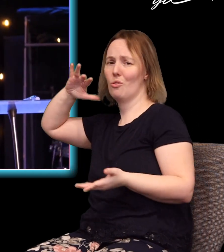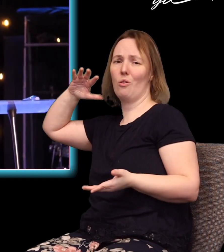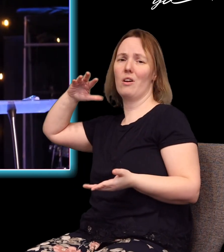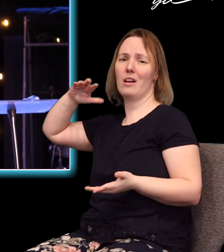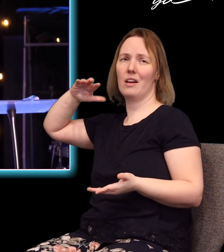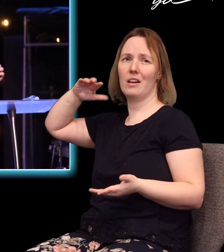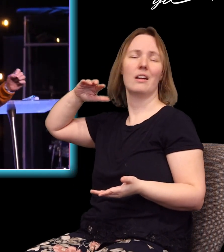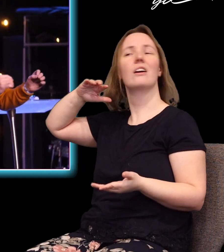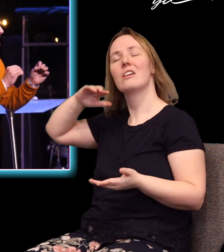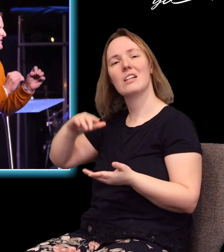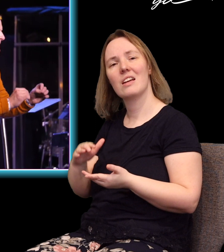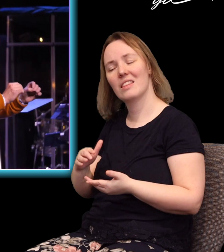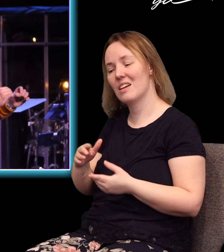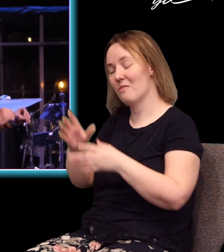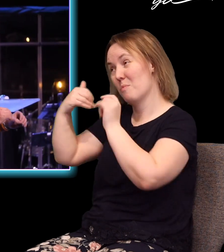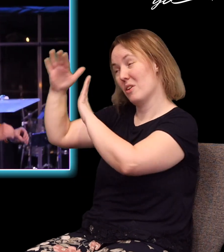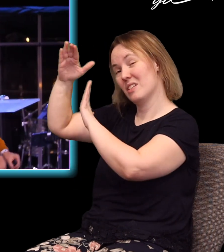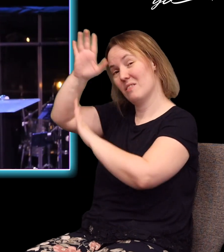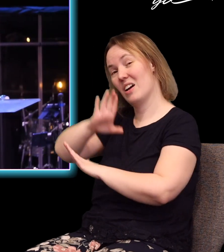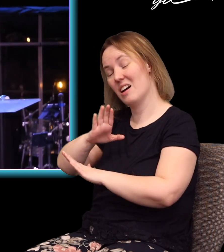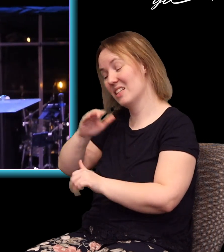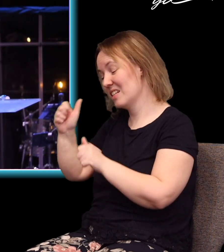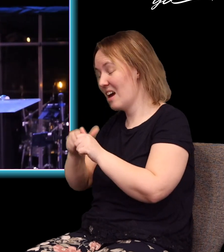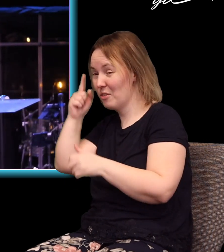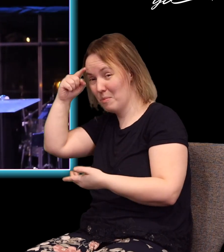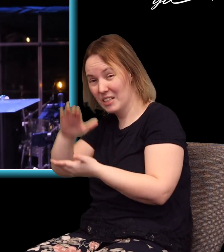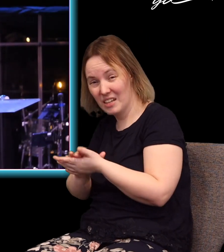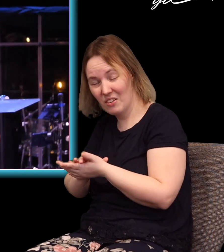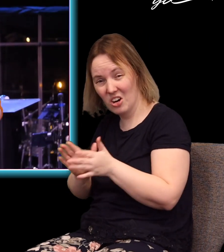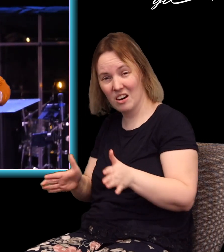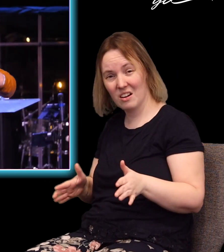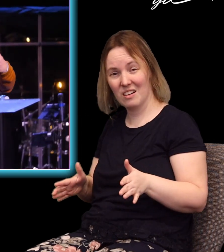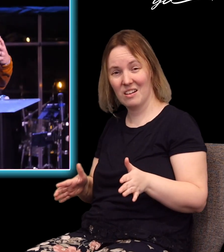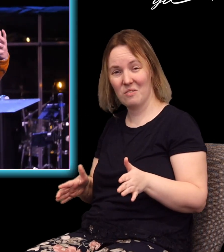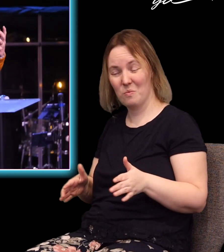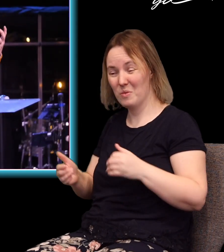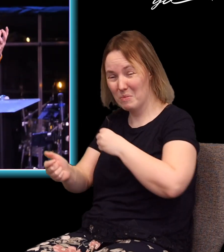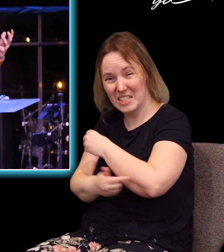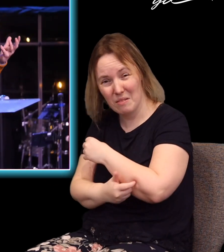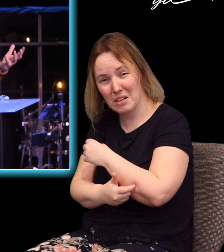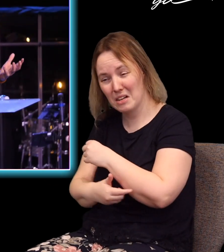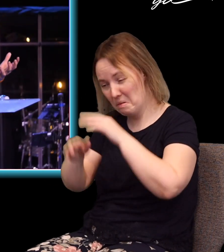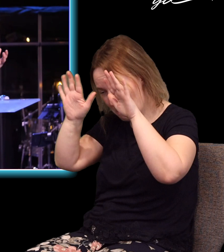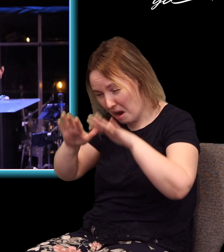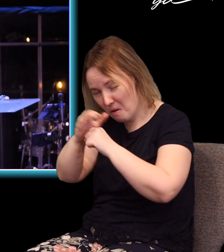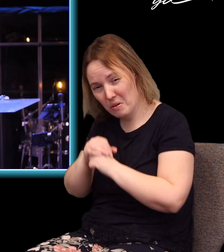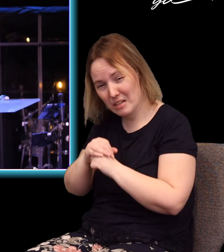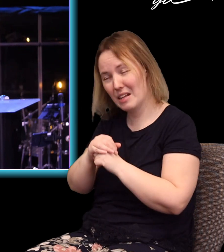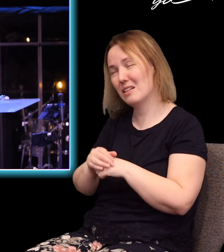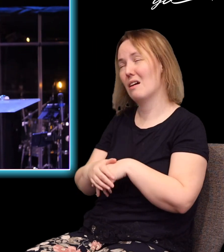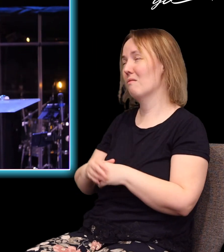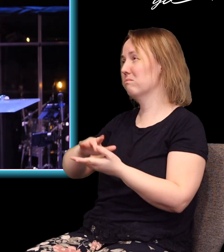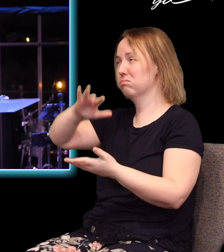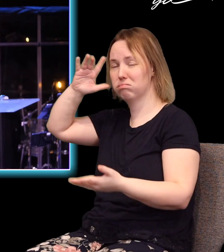in every believer, we would be tempted to bow down and worship them. That's how glorious and splendor the presence of